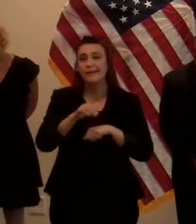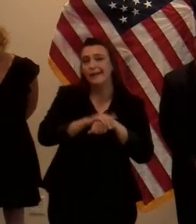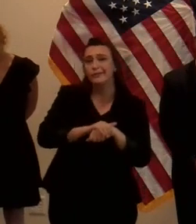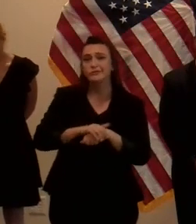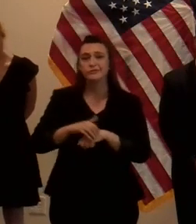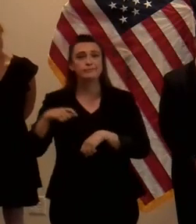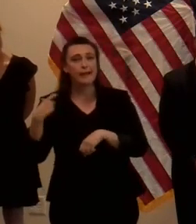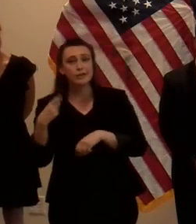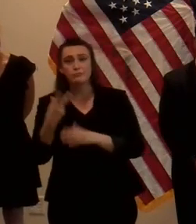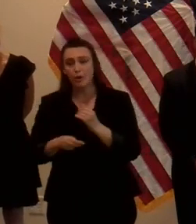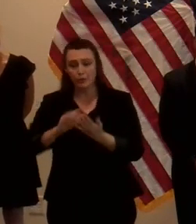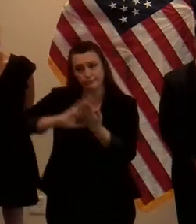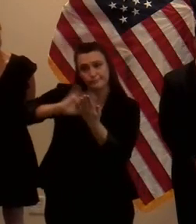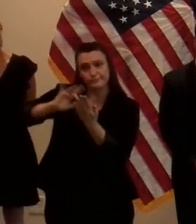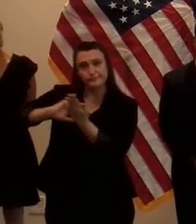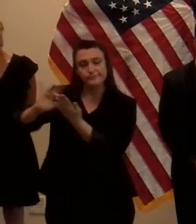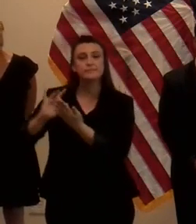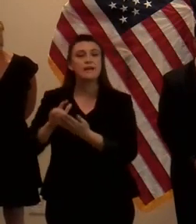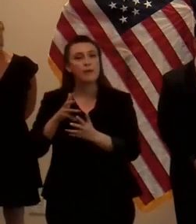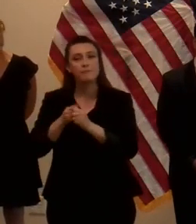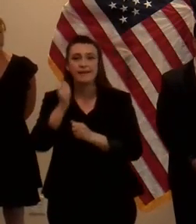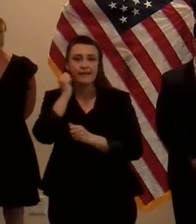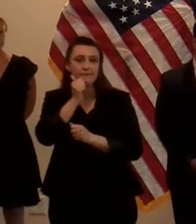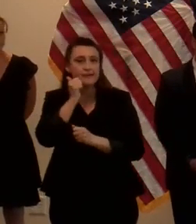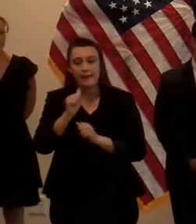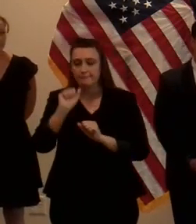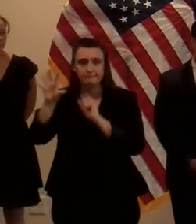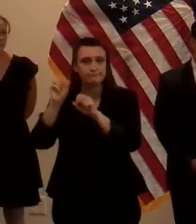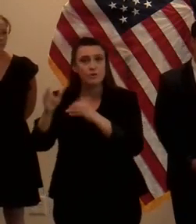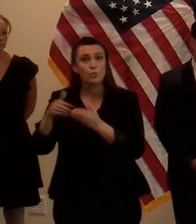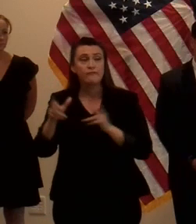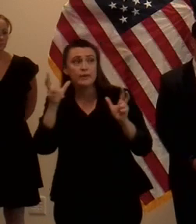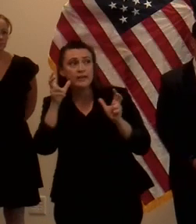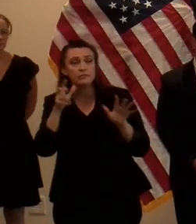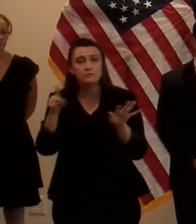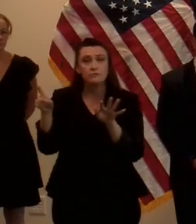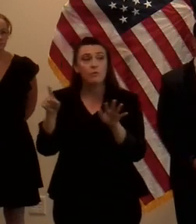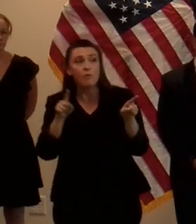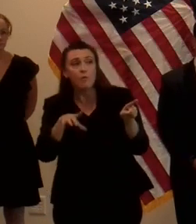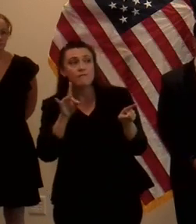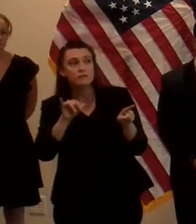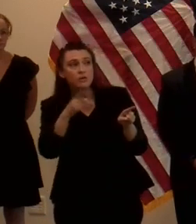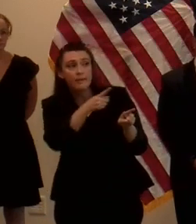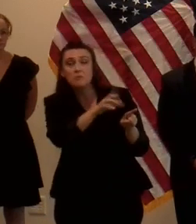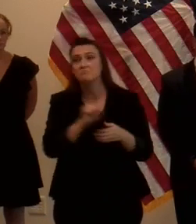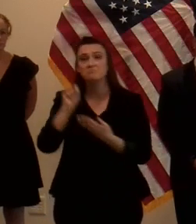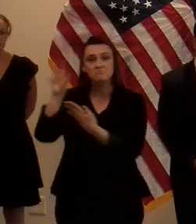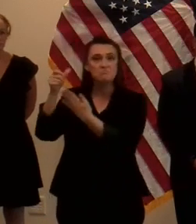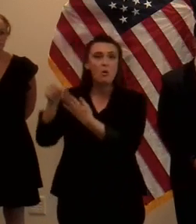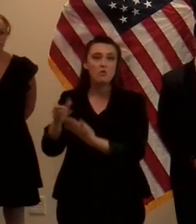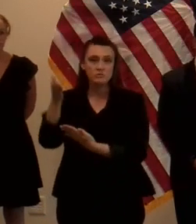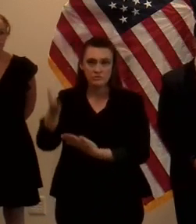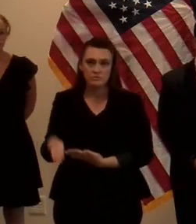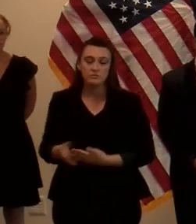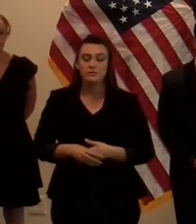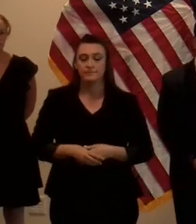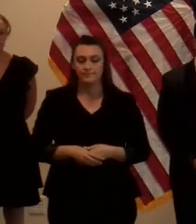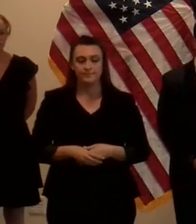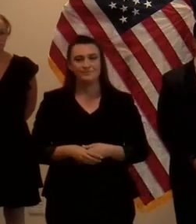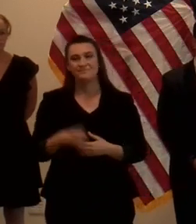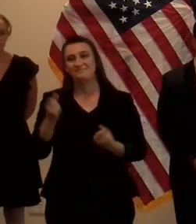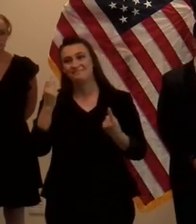and as Sandra mentioned, it is updated regularly with new jobs and new opportunities that we are hearing about on a regular basis. We all know that the world looked